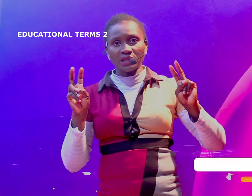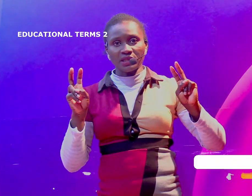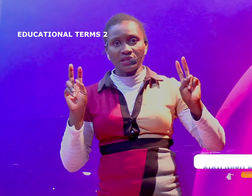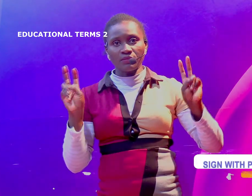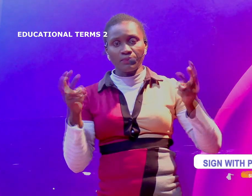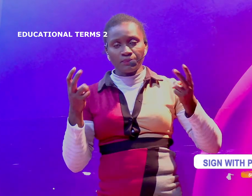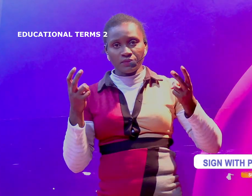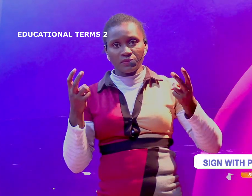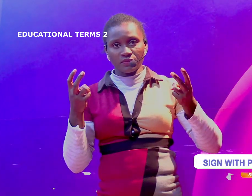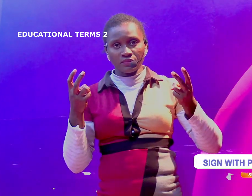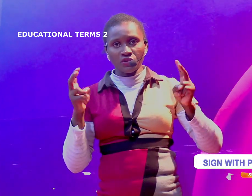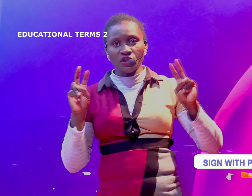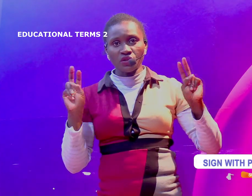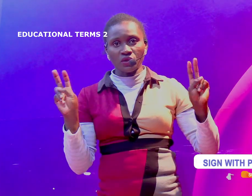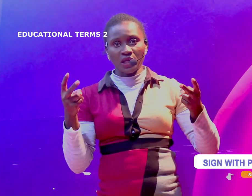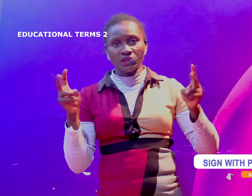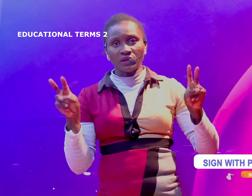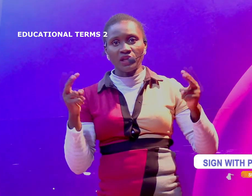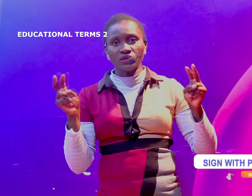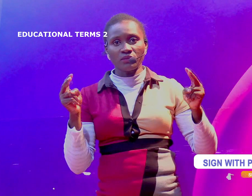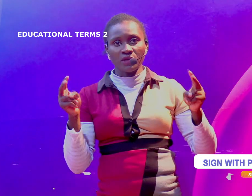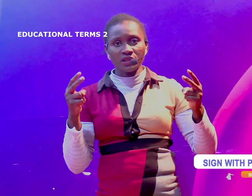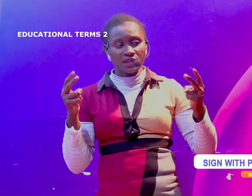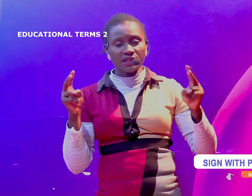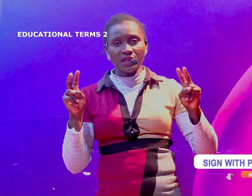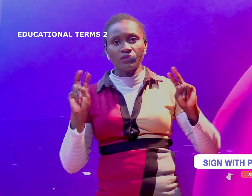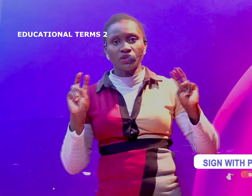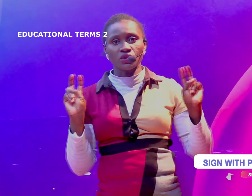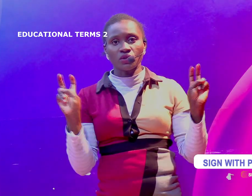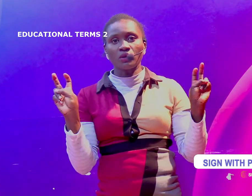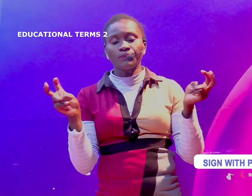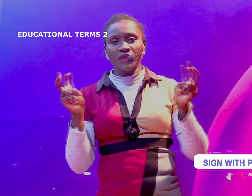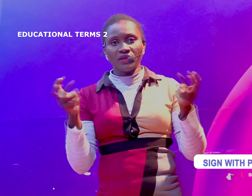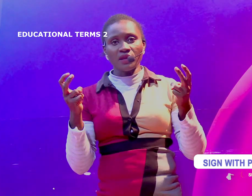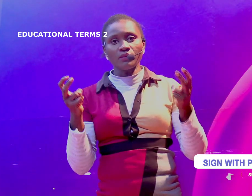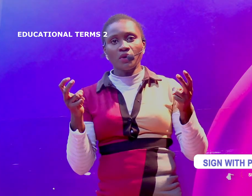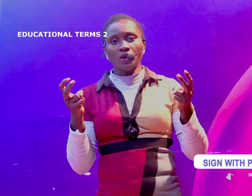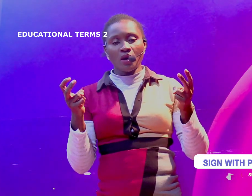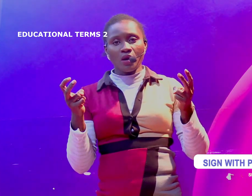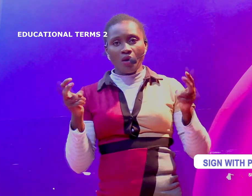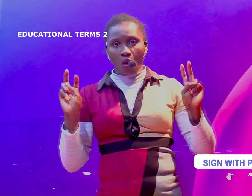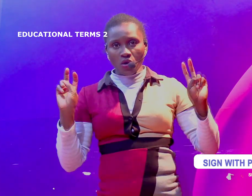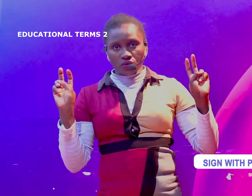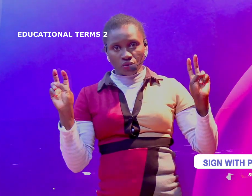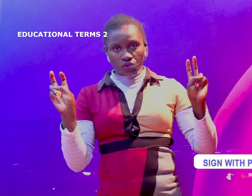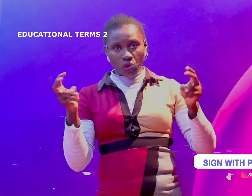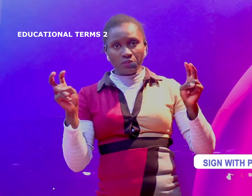same position. Articulation makes at the same position. So theme or topic,